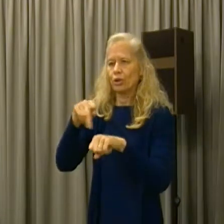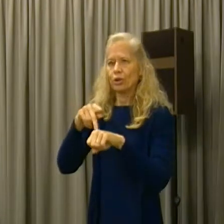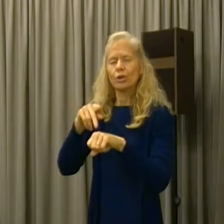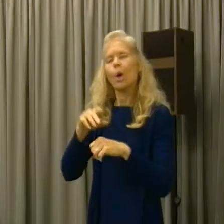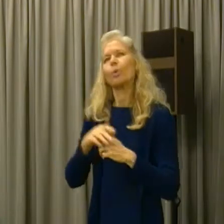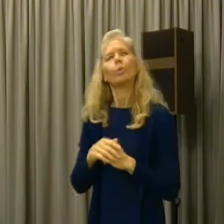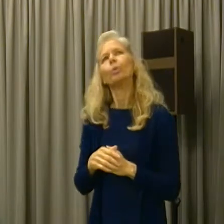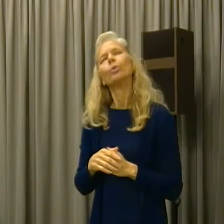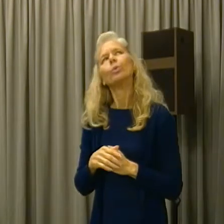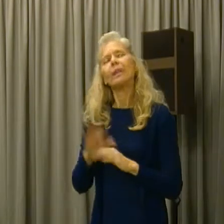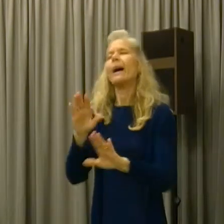in Samaria.